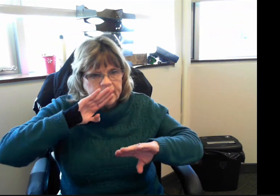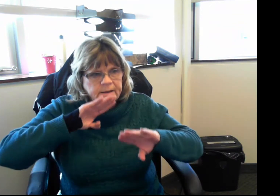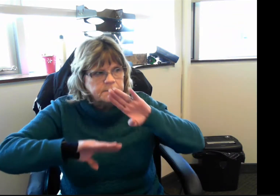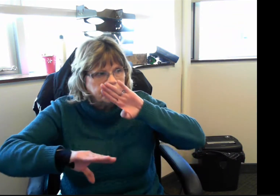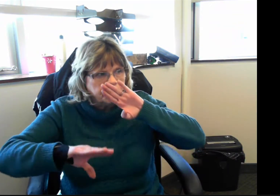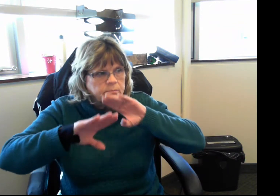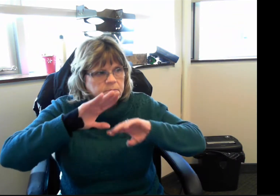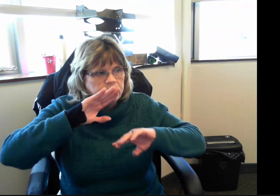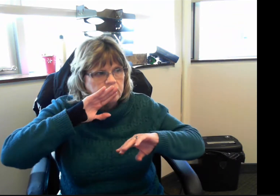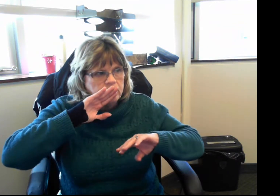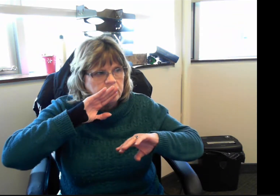frustrated,